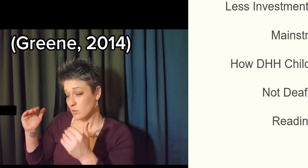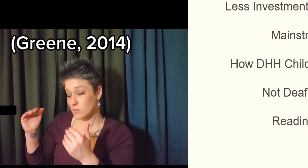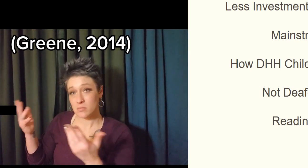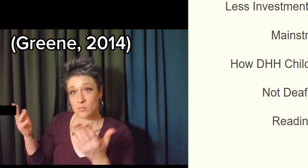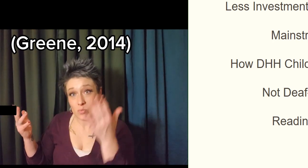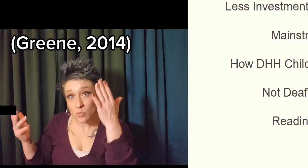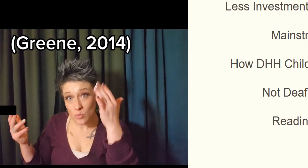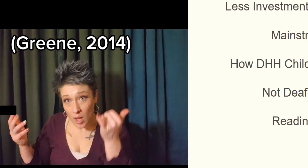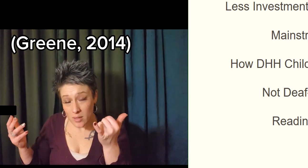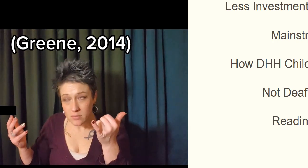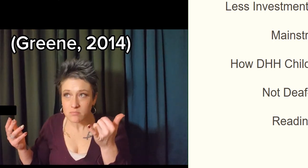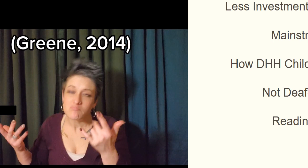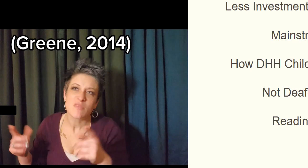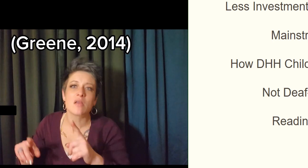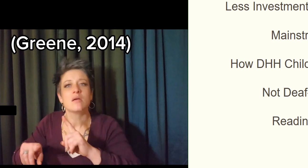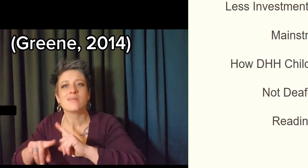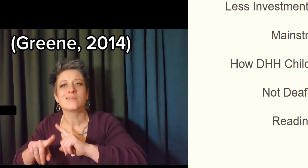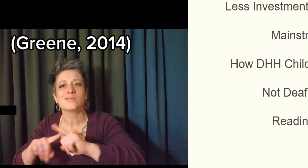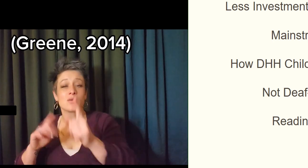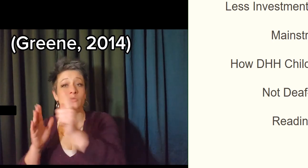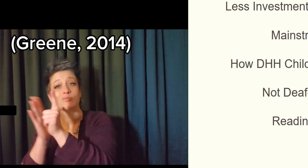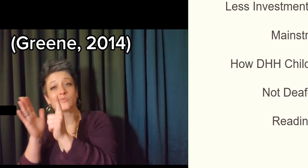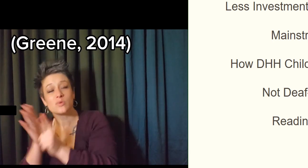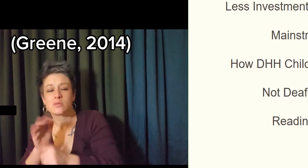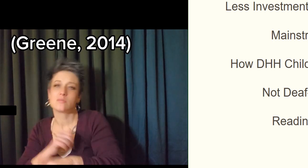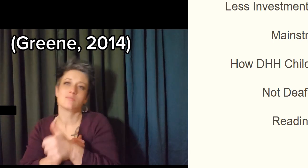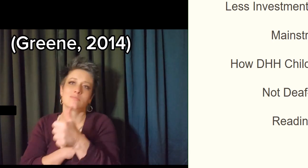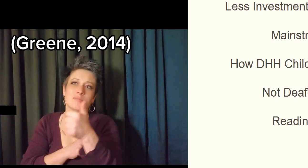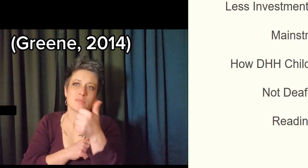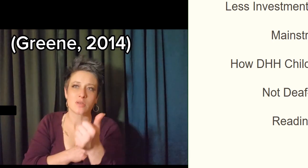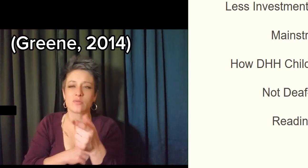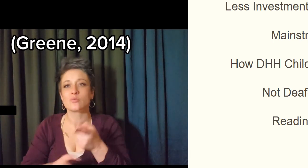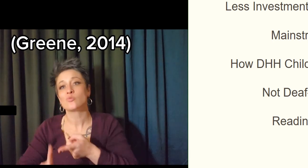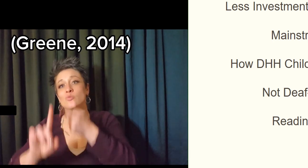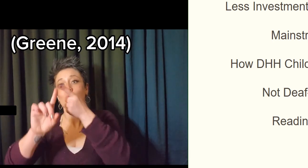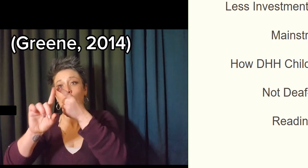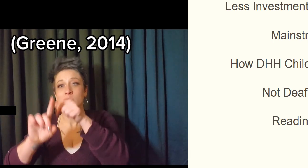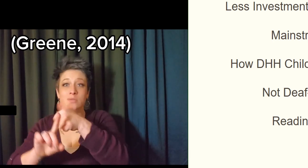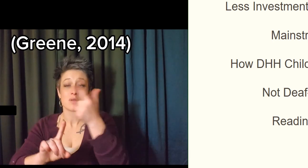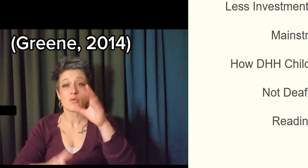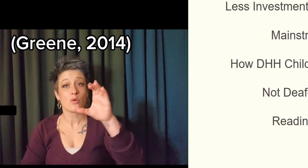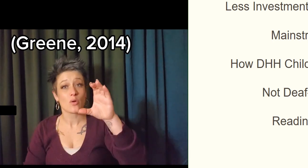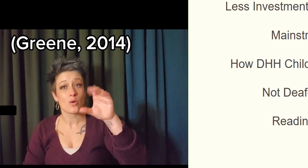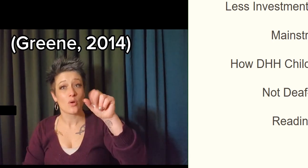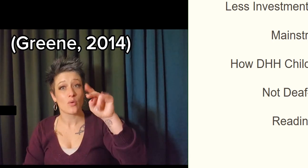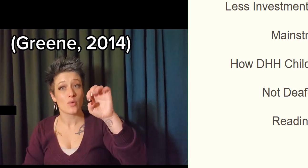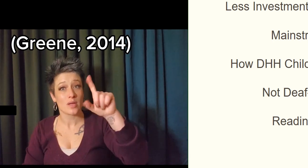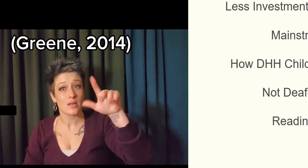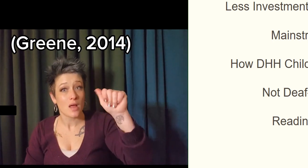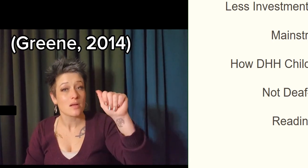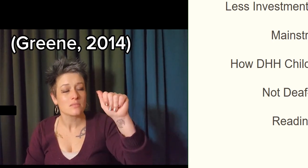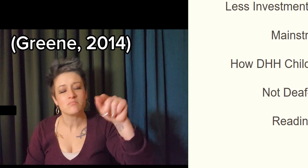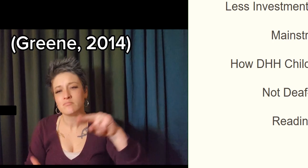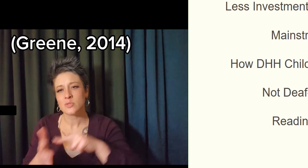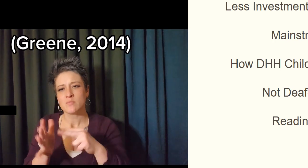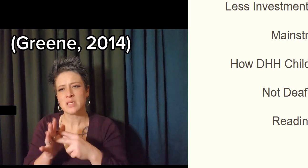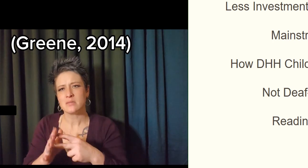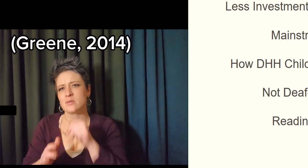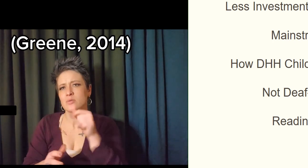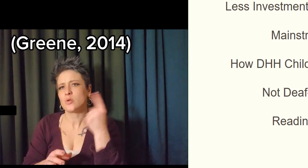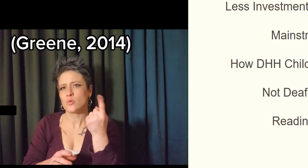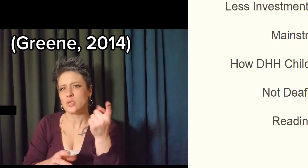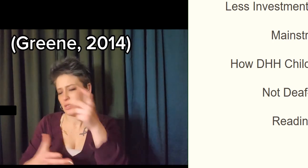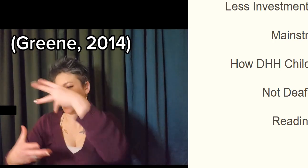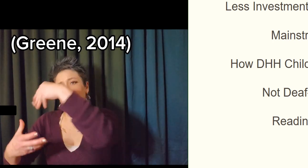low expectations. And that happens for many reasons. Different laws, different goals, different